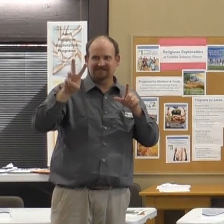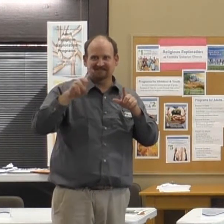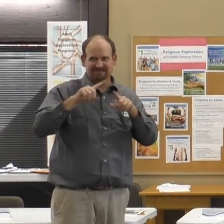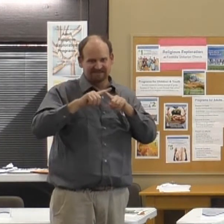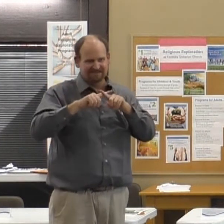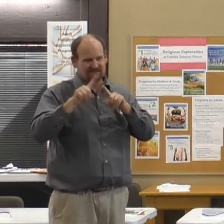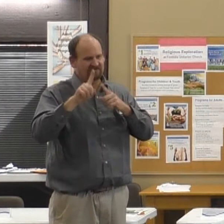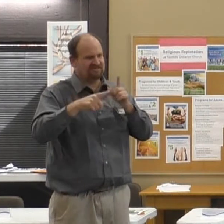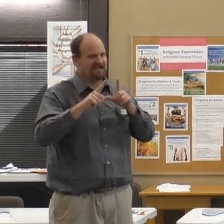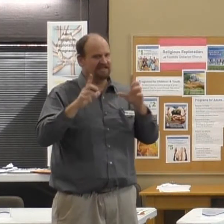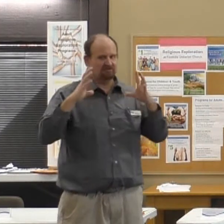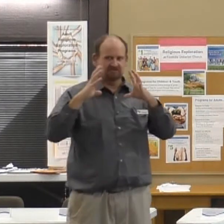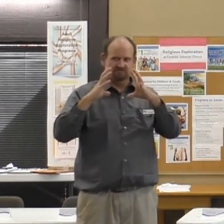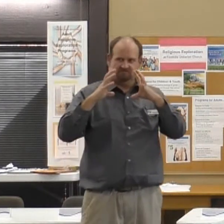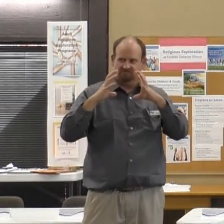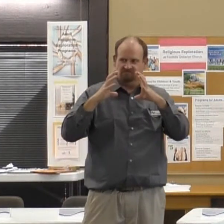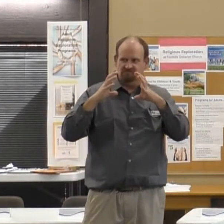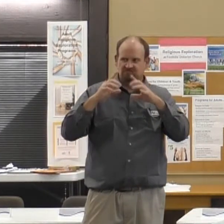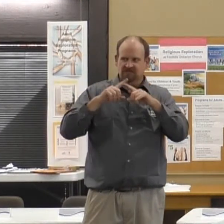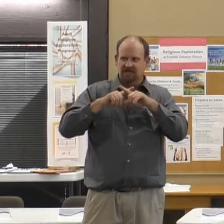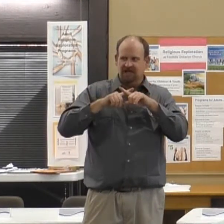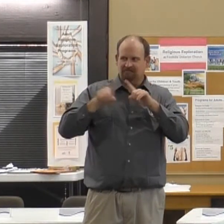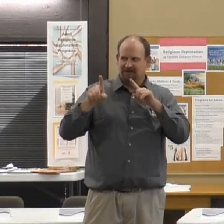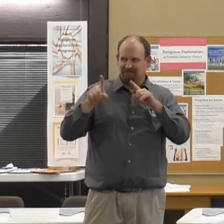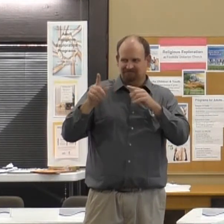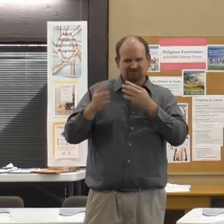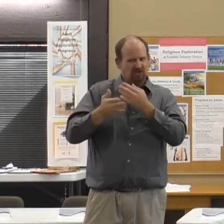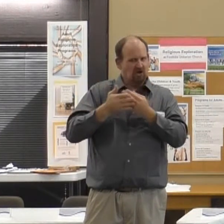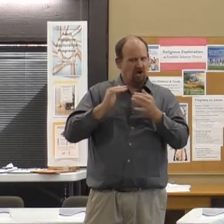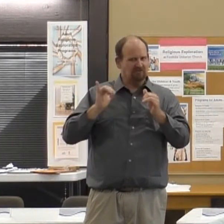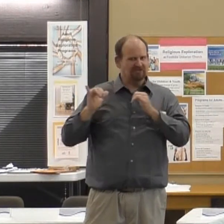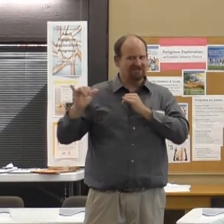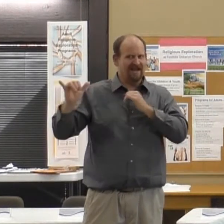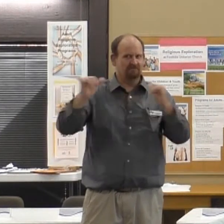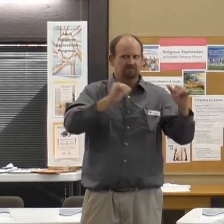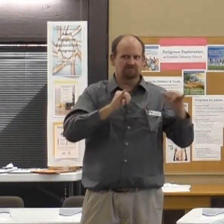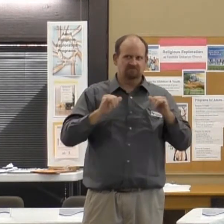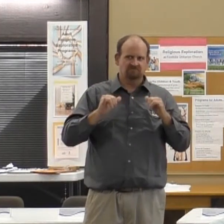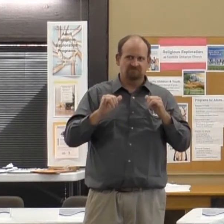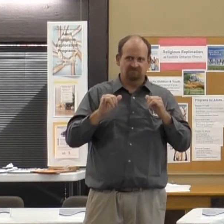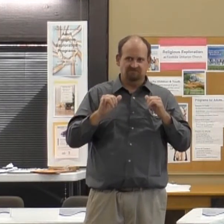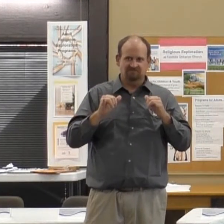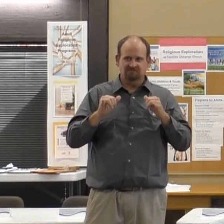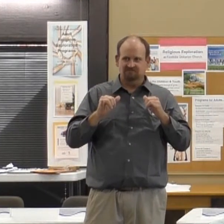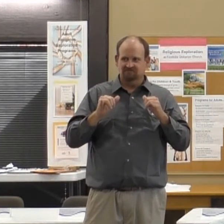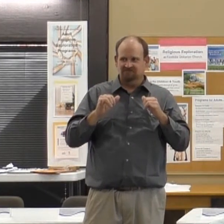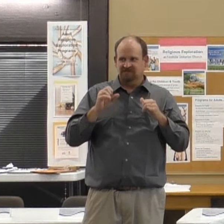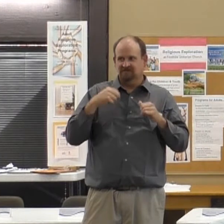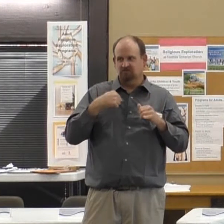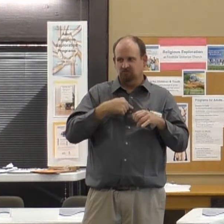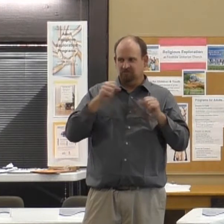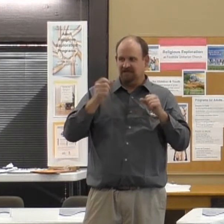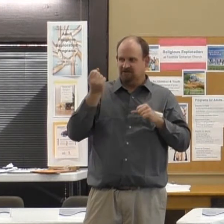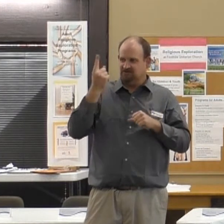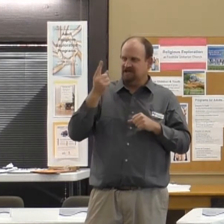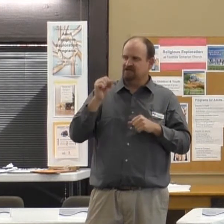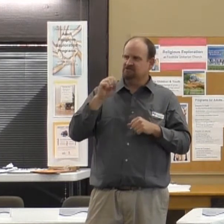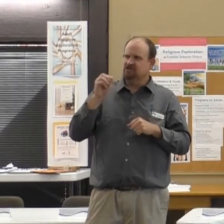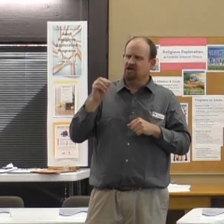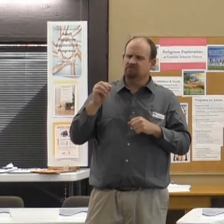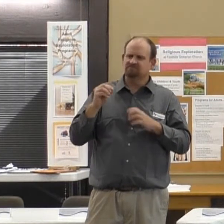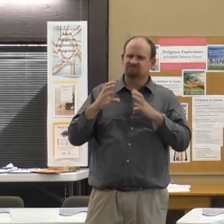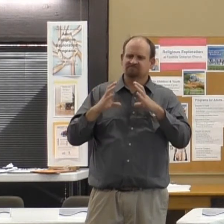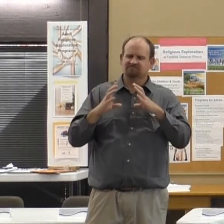And there's about 136 different languages across the globe, sign languages across the globe. And it is not